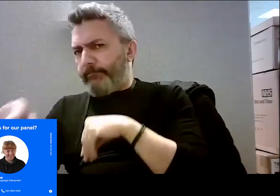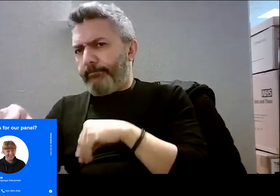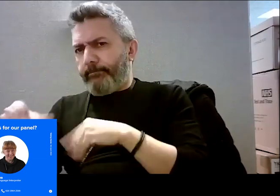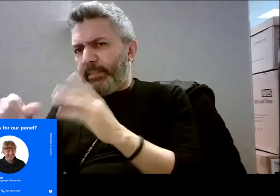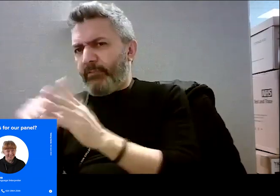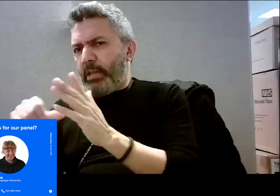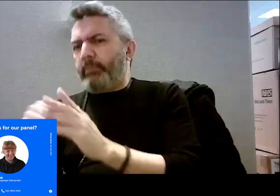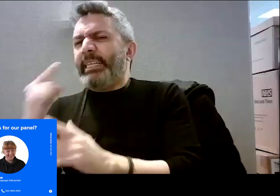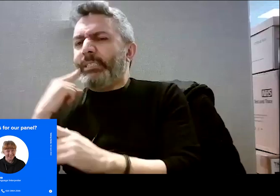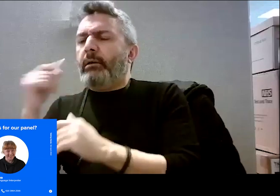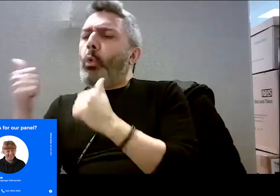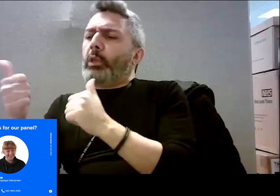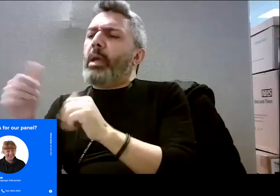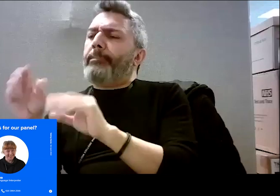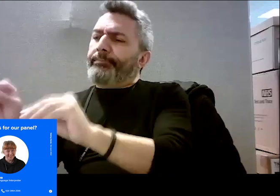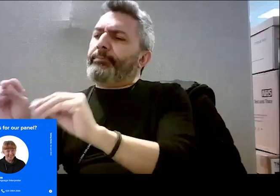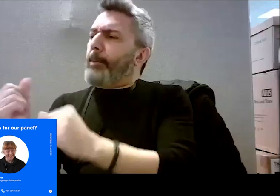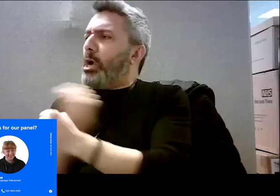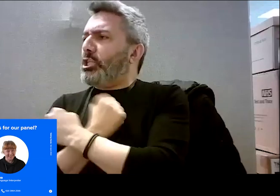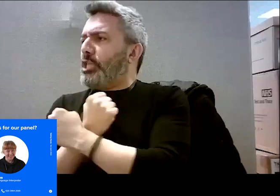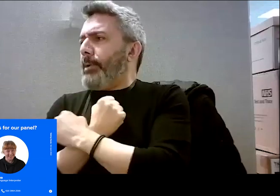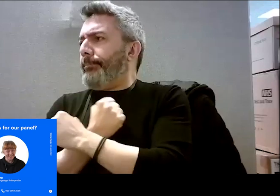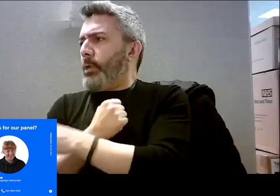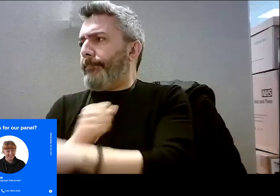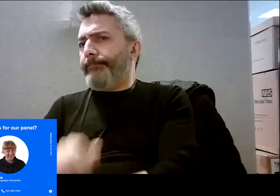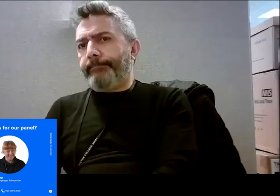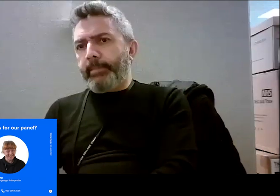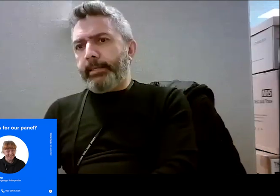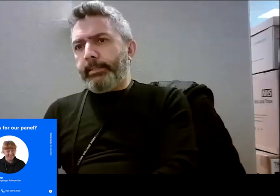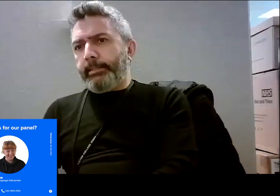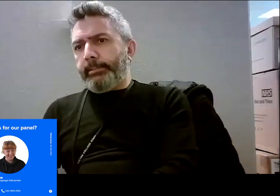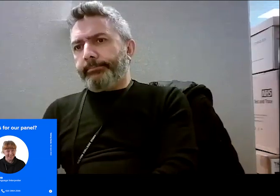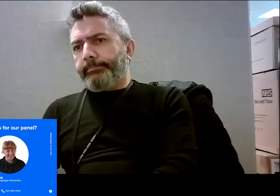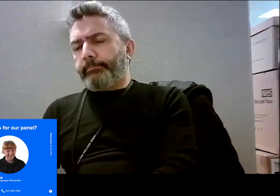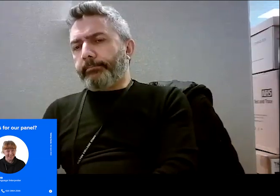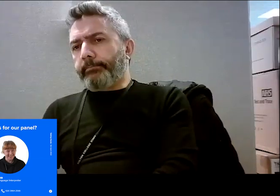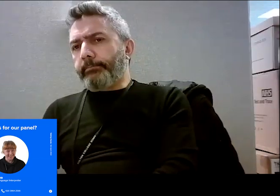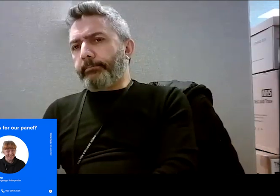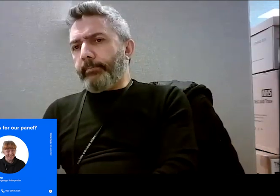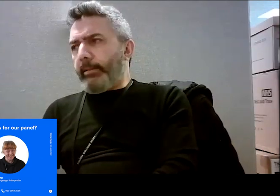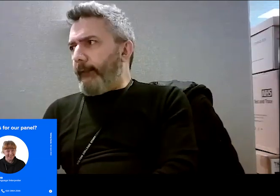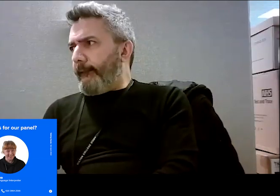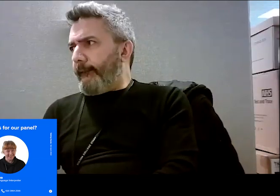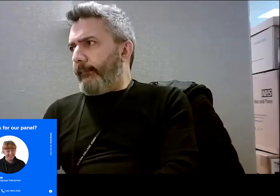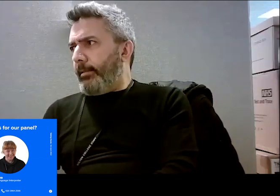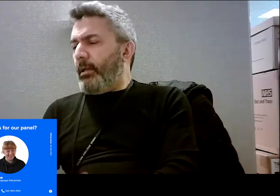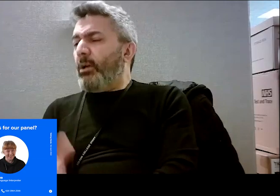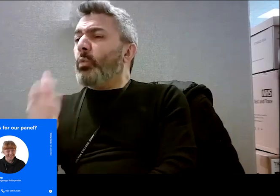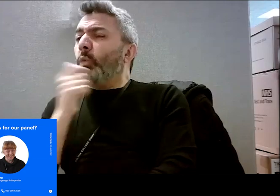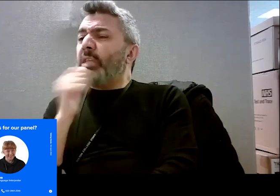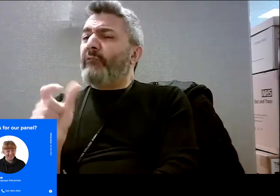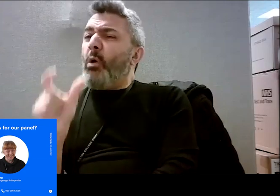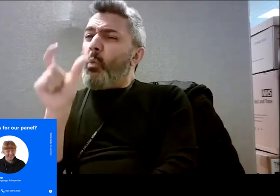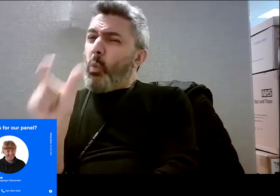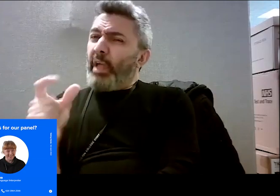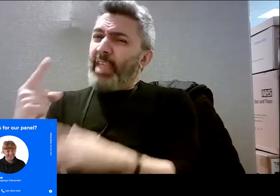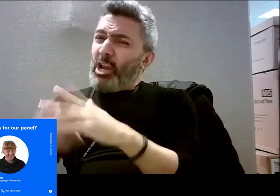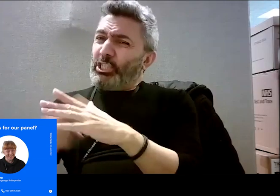I think, so maybe you've got children with autism, and it's a lot easier to teach them. They borrow the signs from some of the signs from